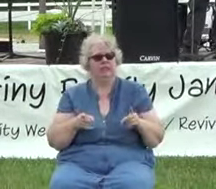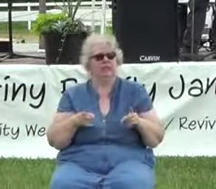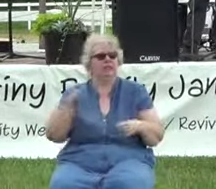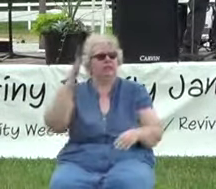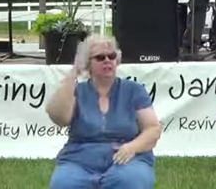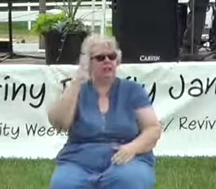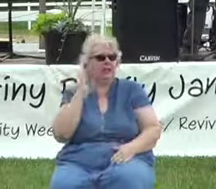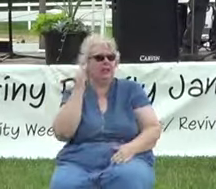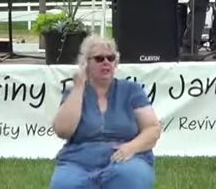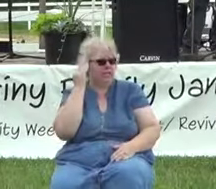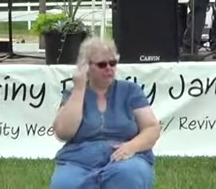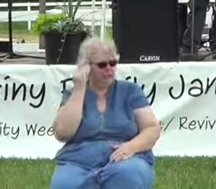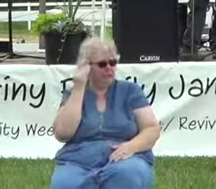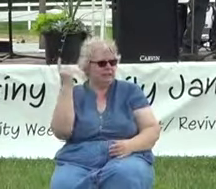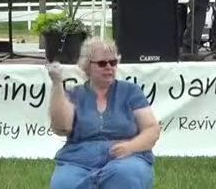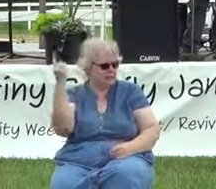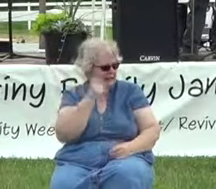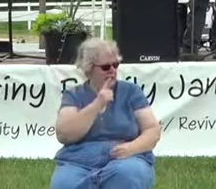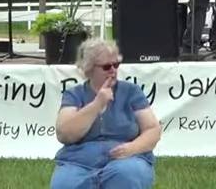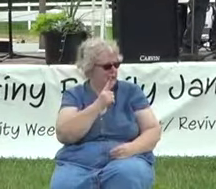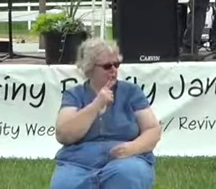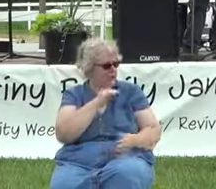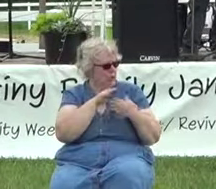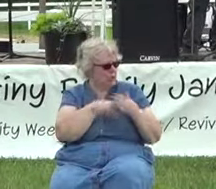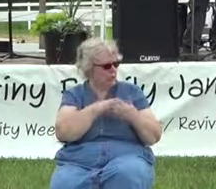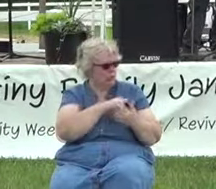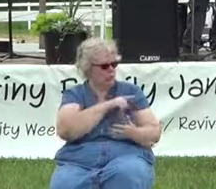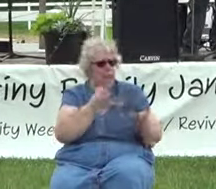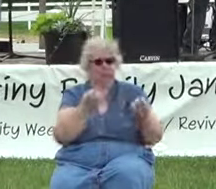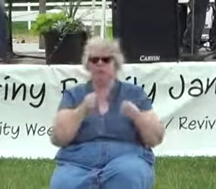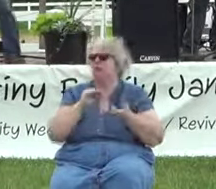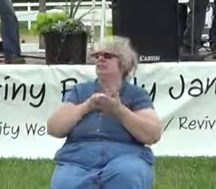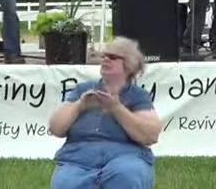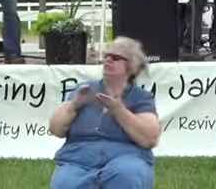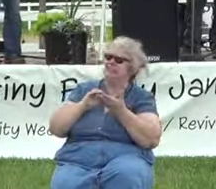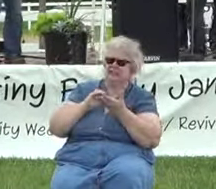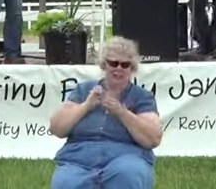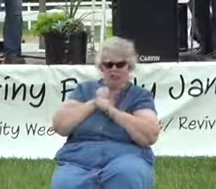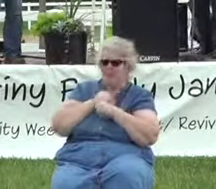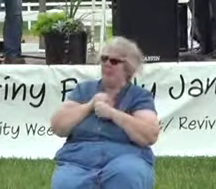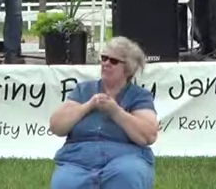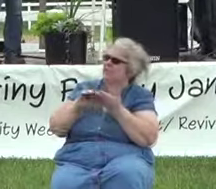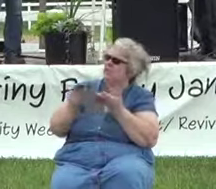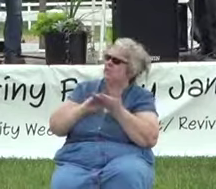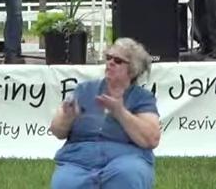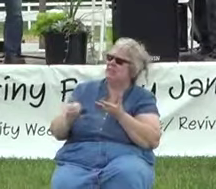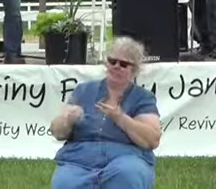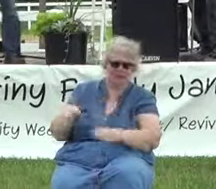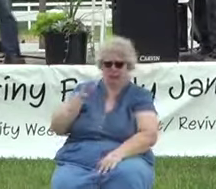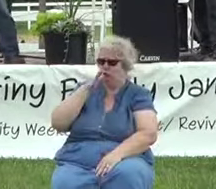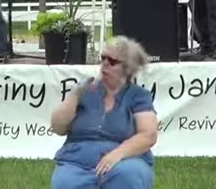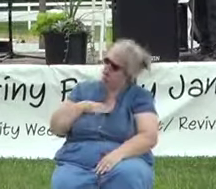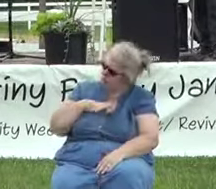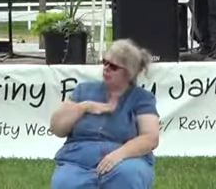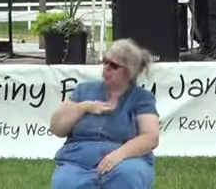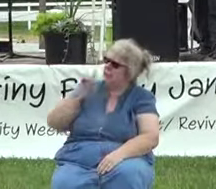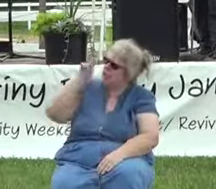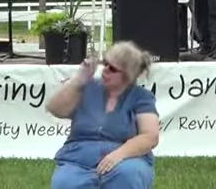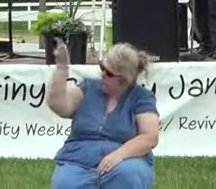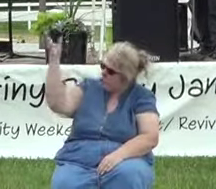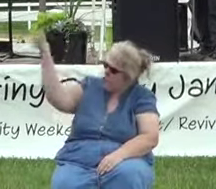their excuses and everything. The first thing he wanted to do was he blamed God. God, it's the woman that you gave me. You know, it's your fault. God, it's